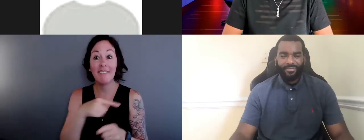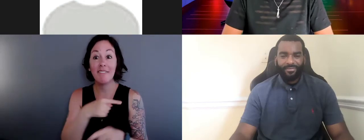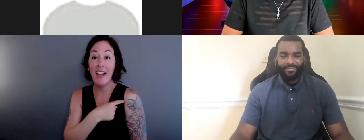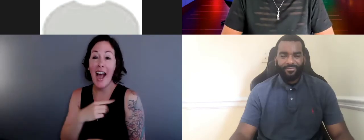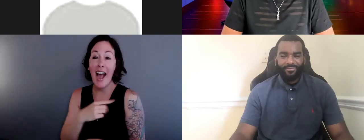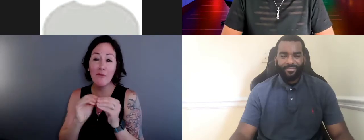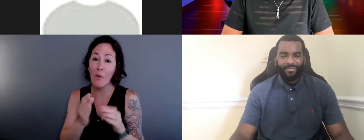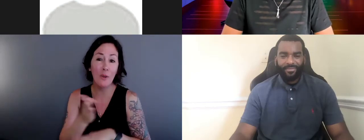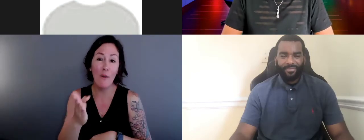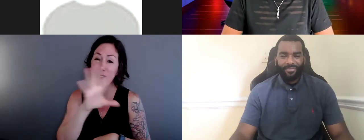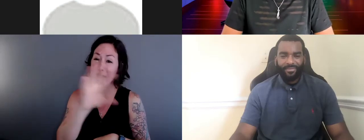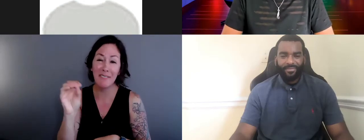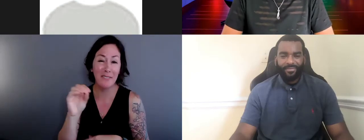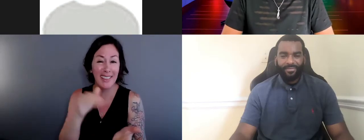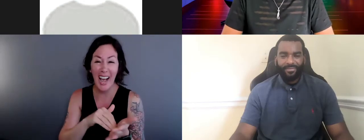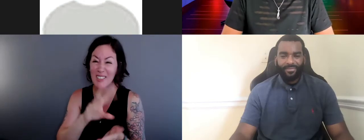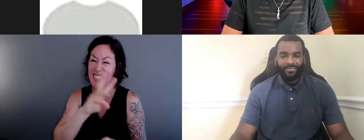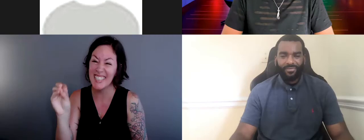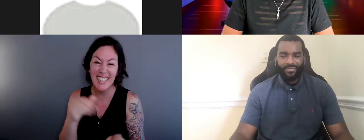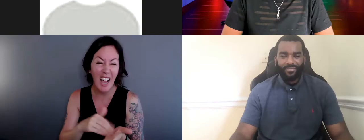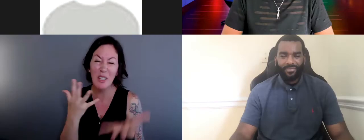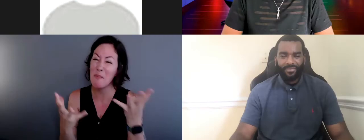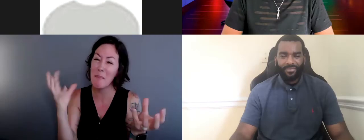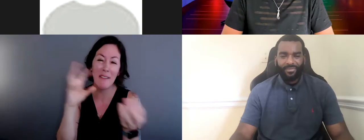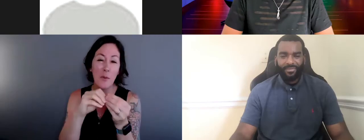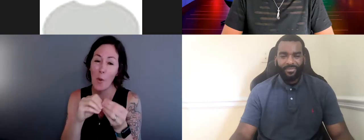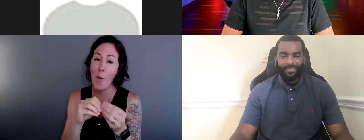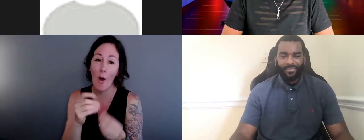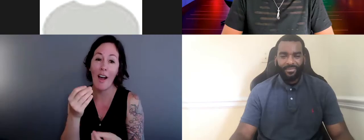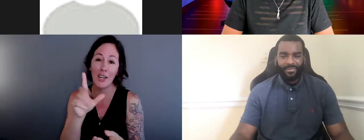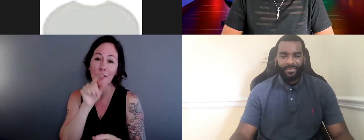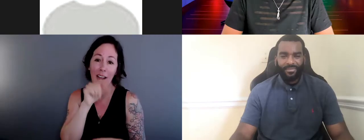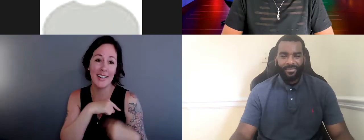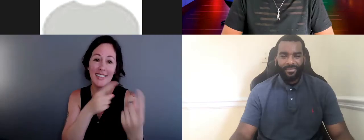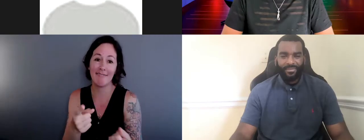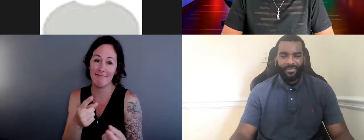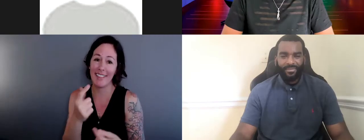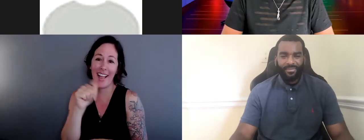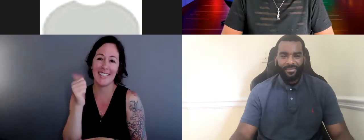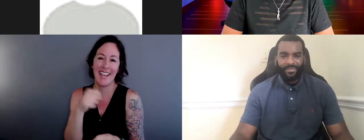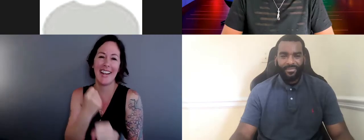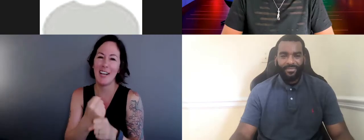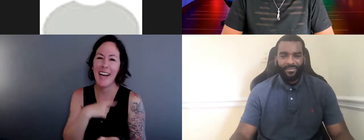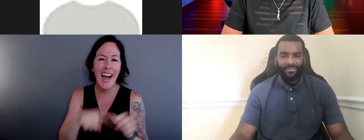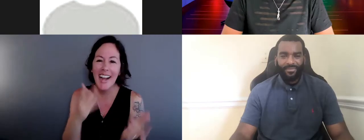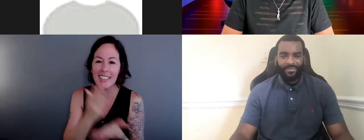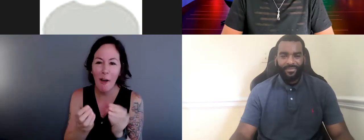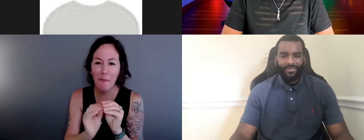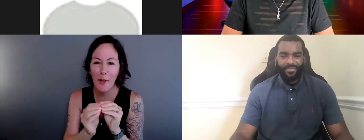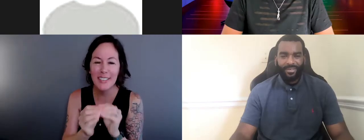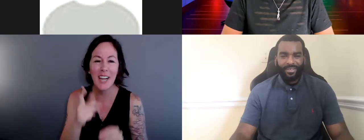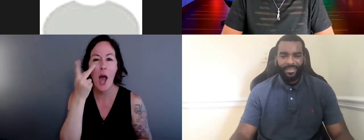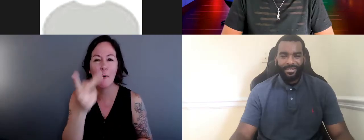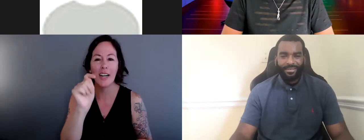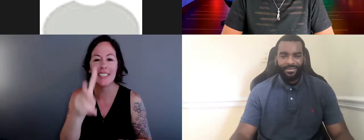any other kind of origami, but I've done over 50,000 or 60,000 or maybe even more cranes in